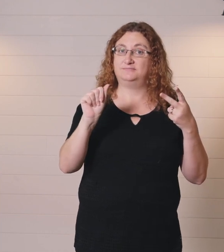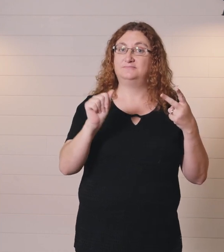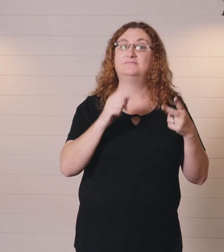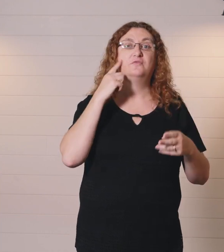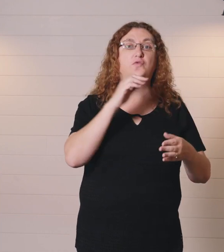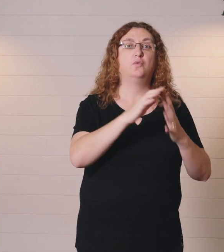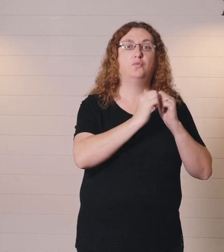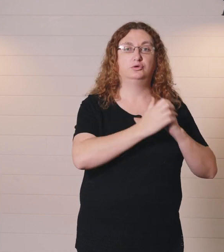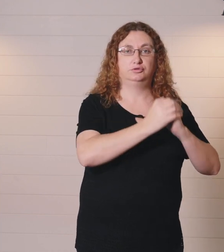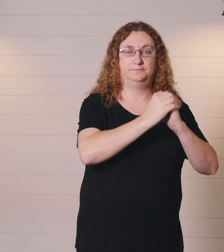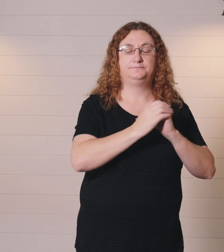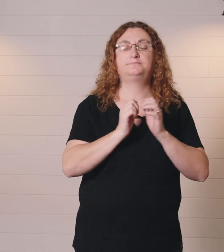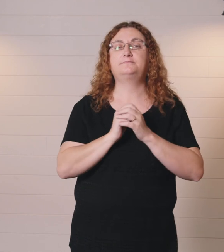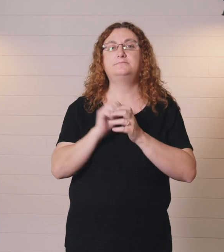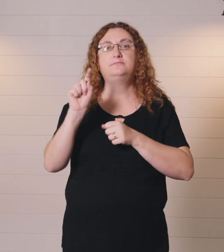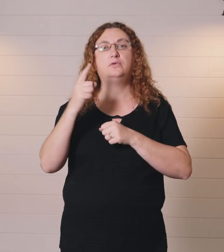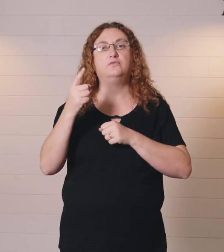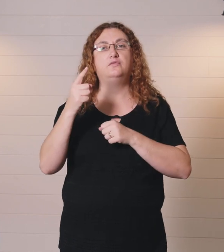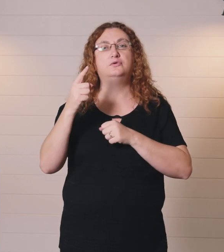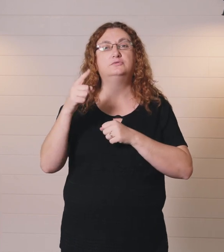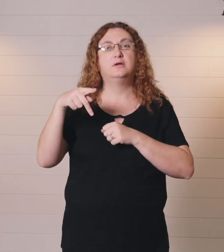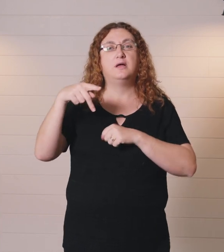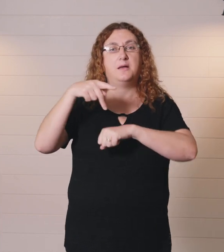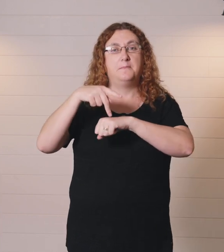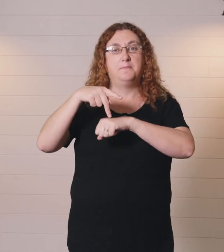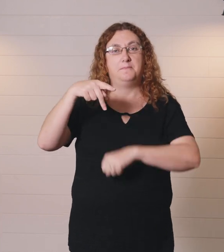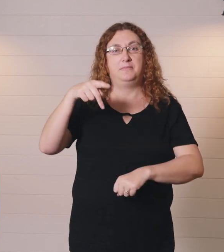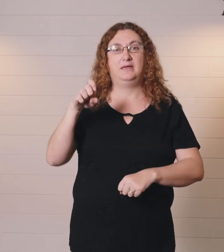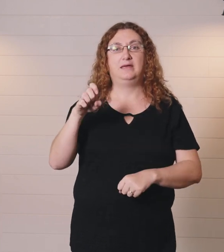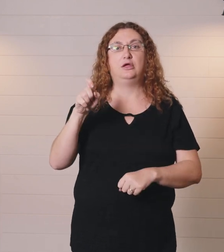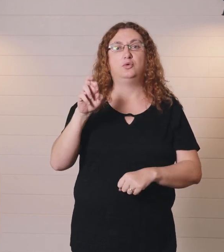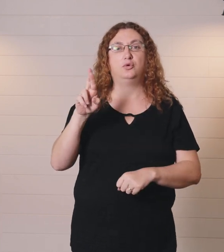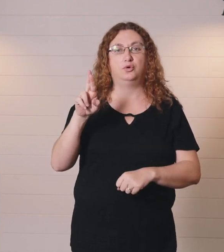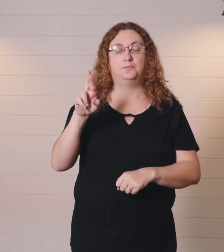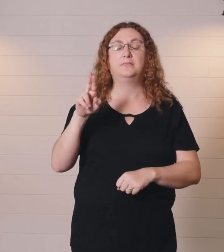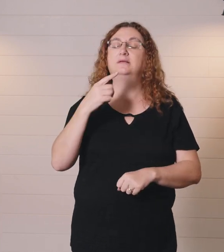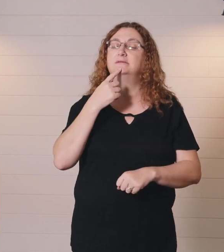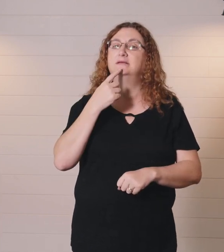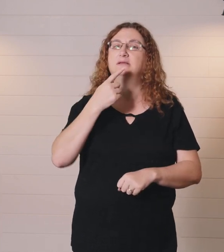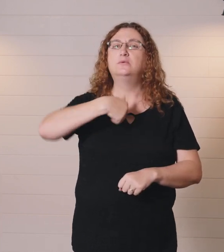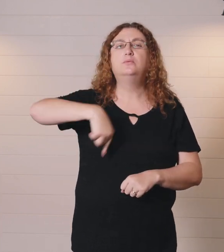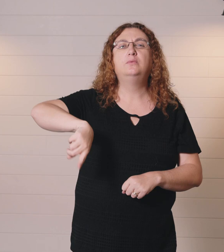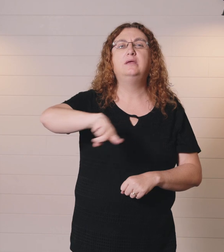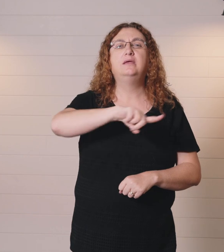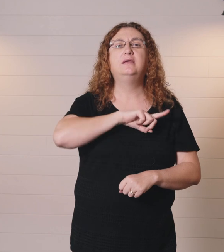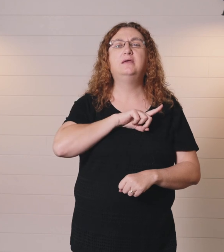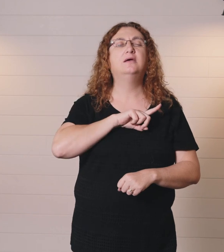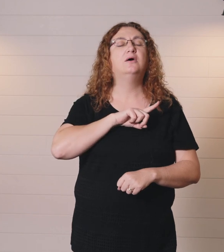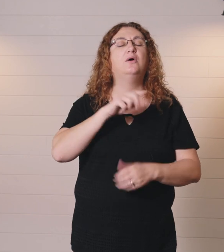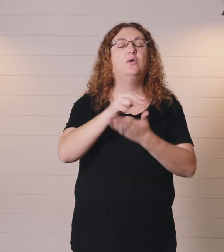1 Peter 2:9 says that we are a chosen people, a royal priesthood, a holy nation, God's